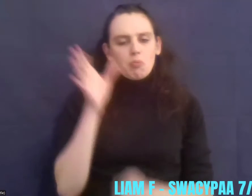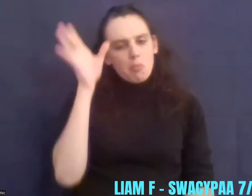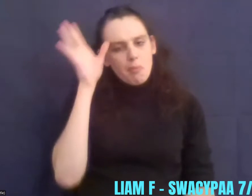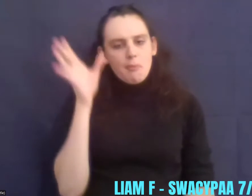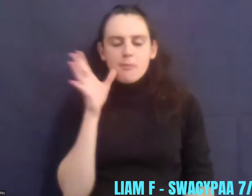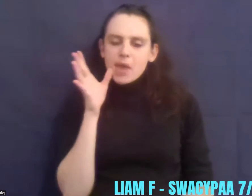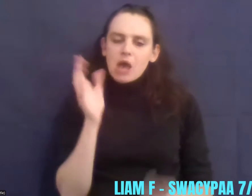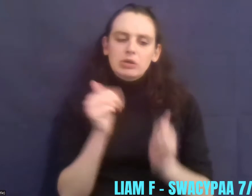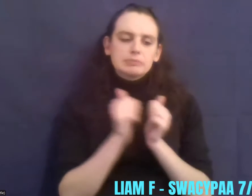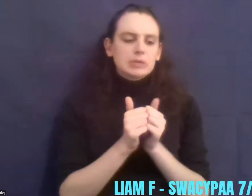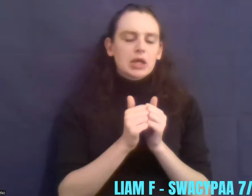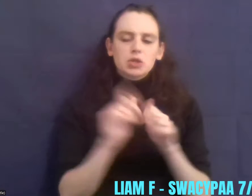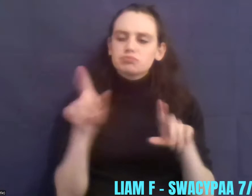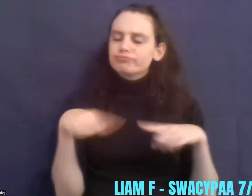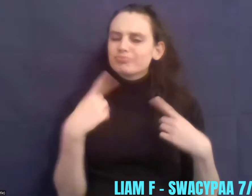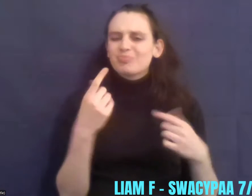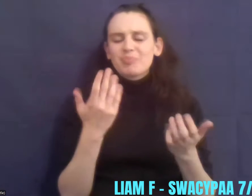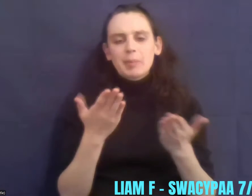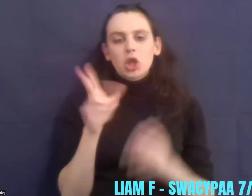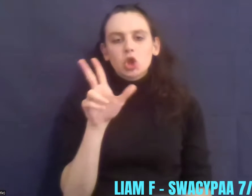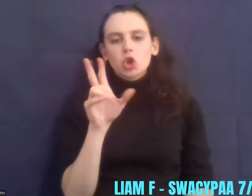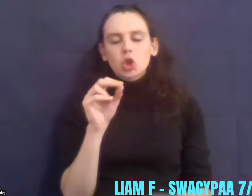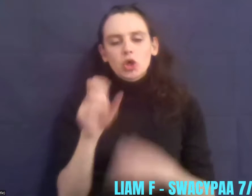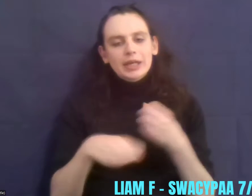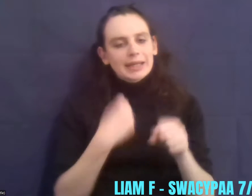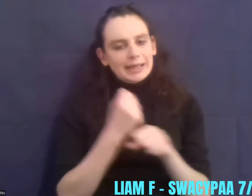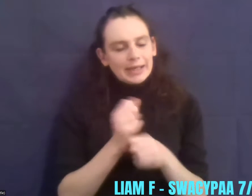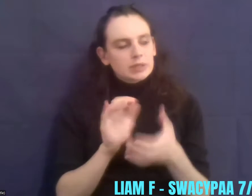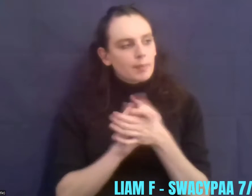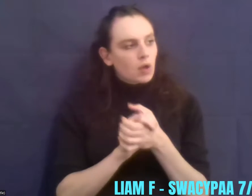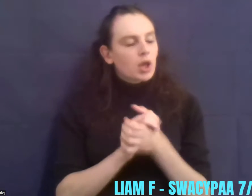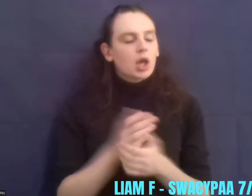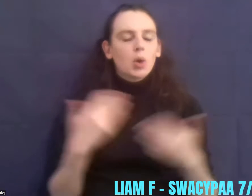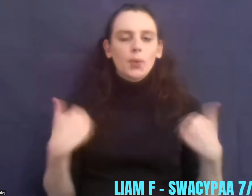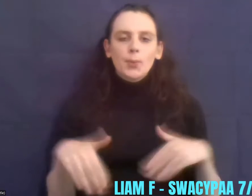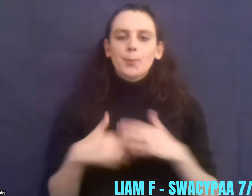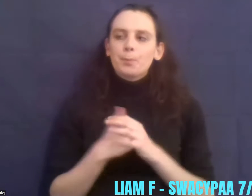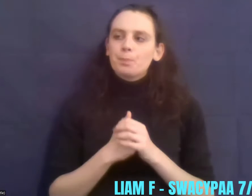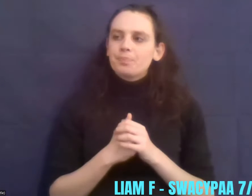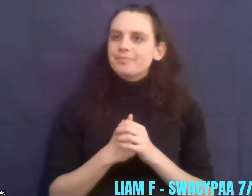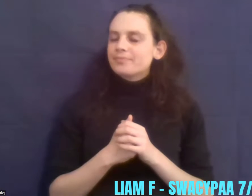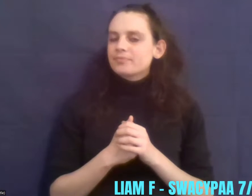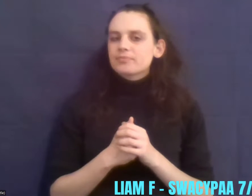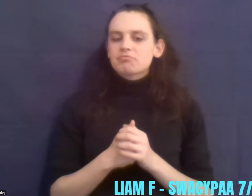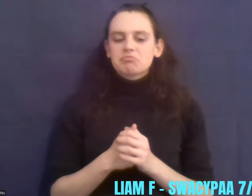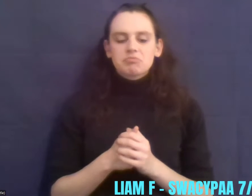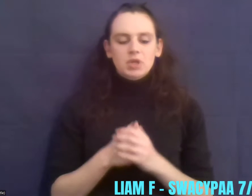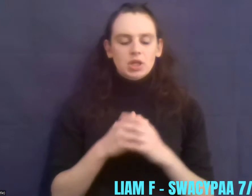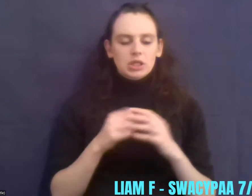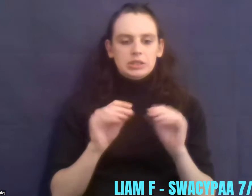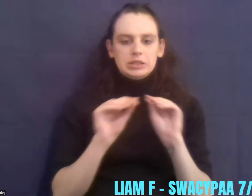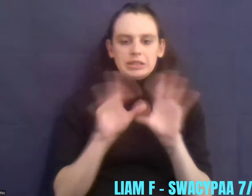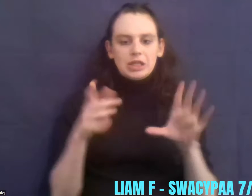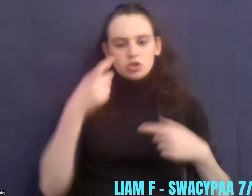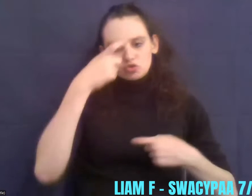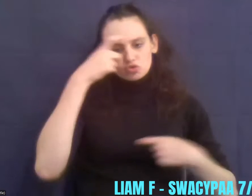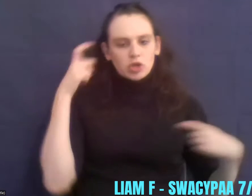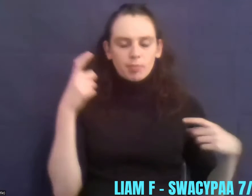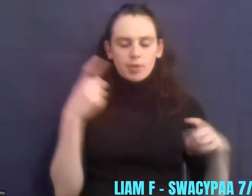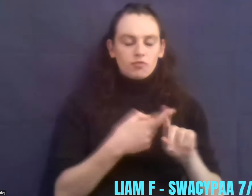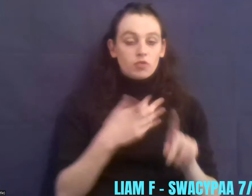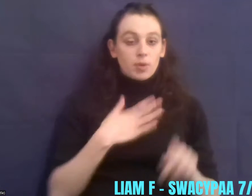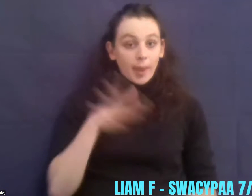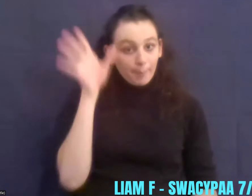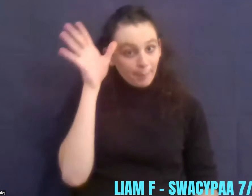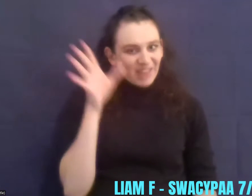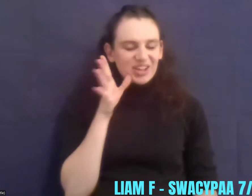30 years. Um, I Not a lot of direct trauma, I think, from them. Um,